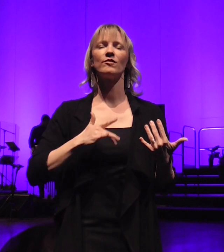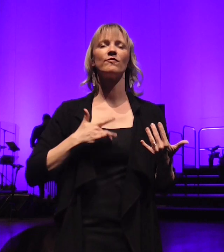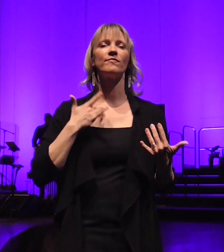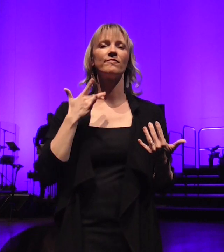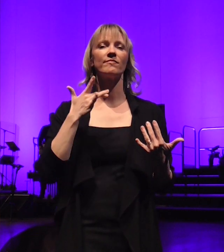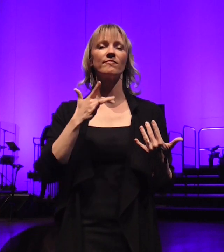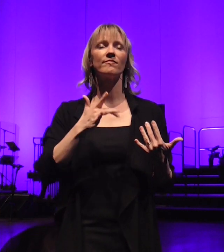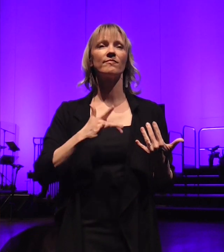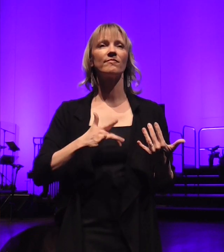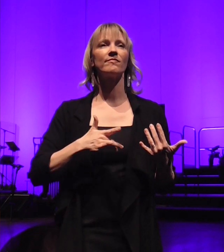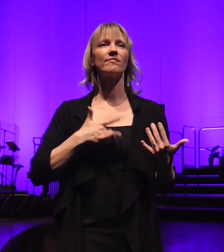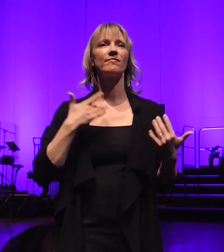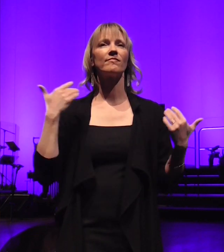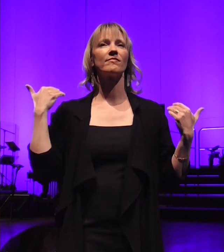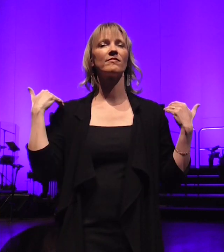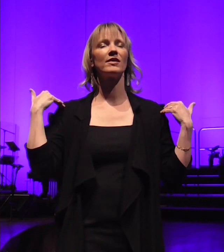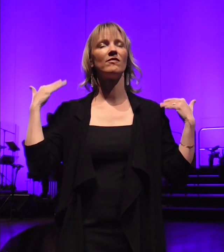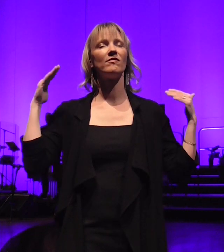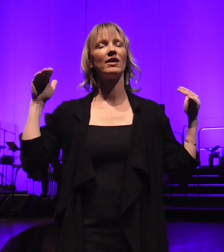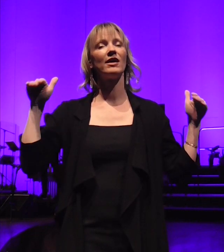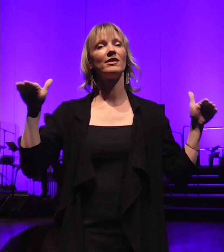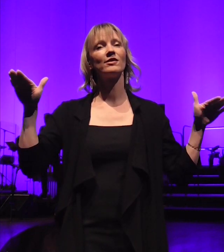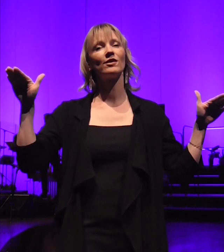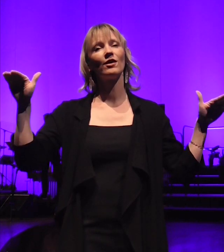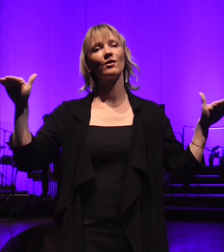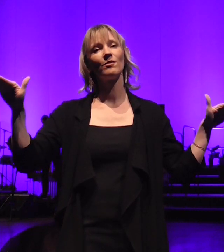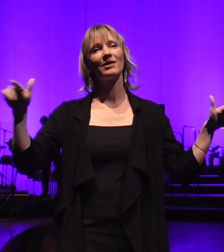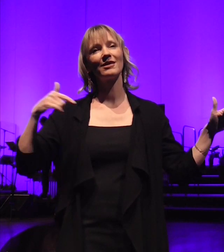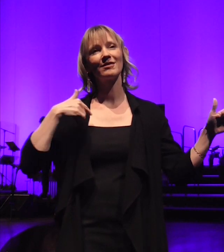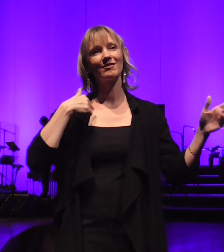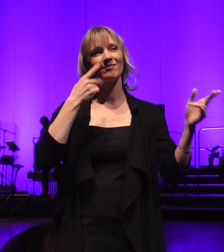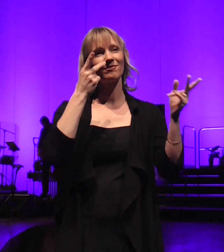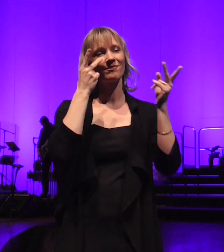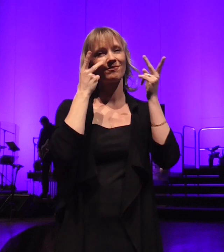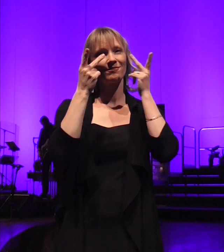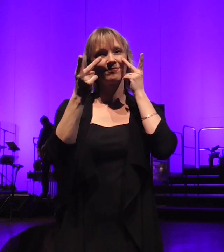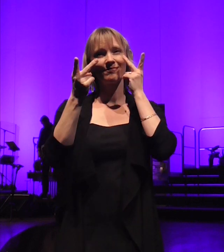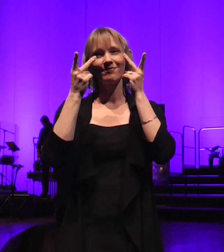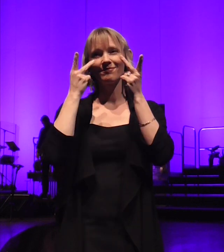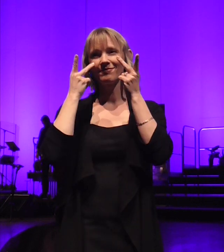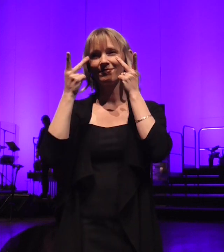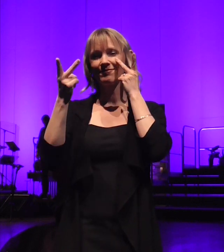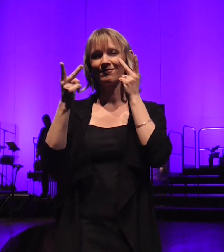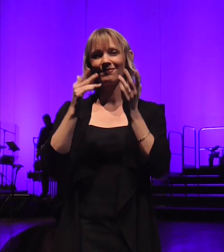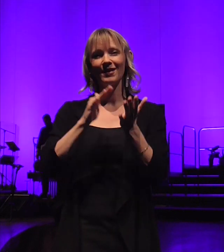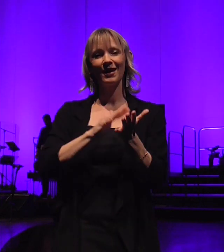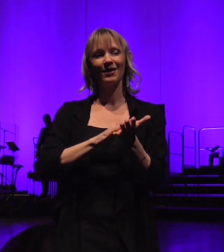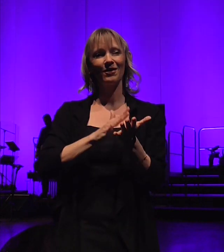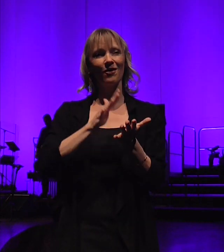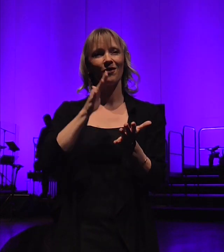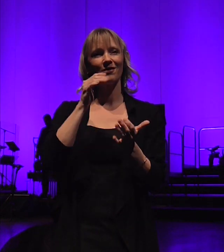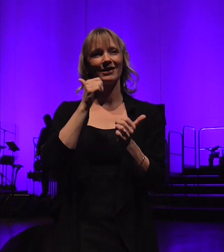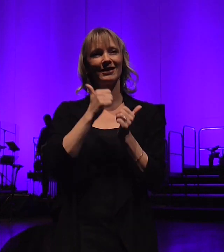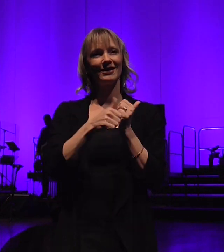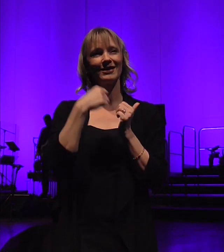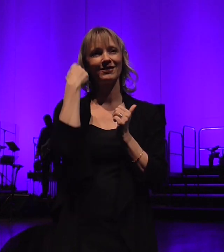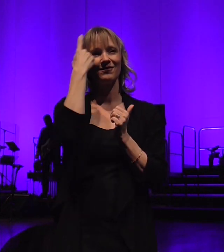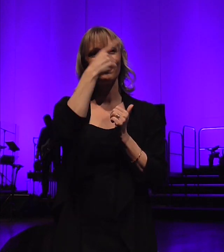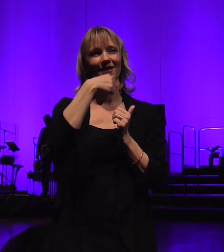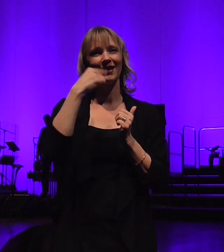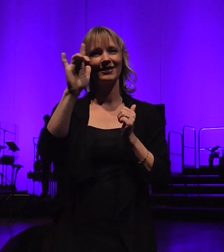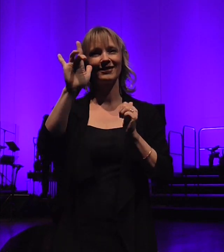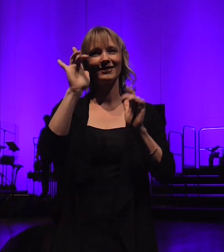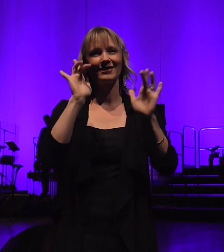I can hear the brush of angel wings. I see glory on each